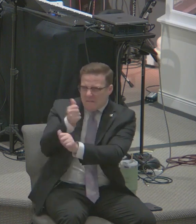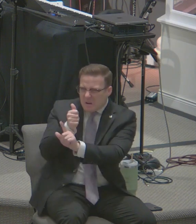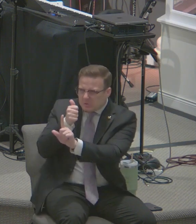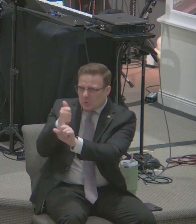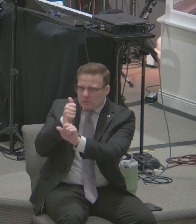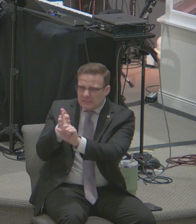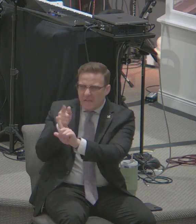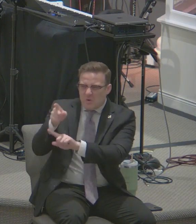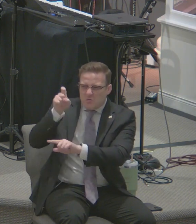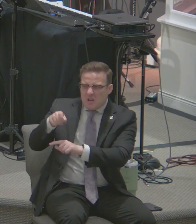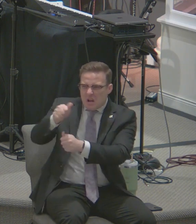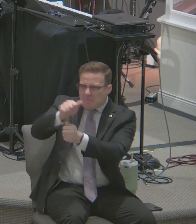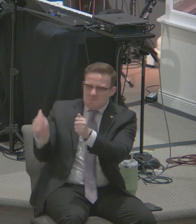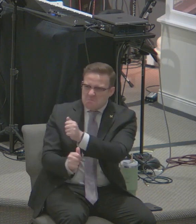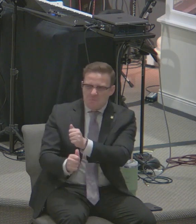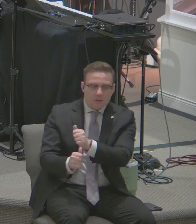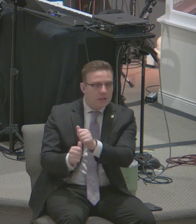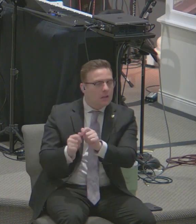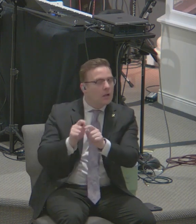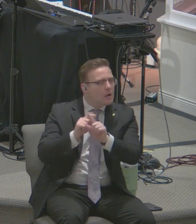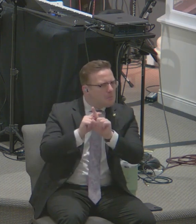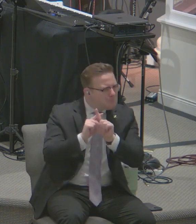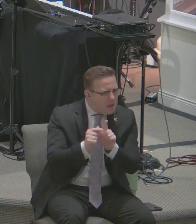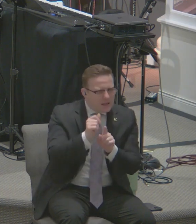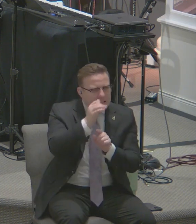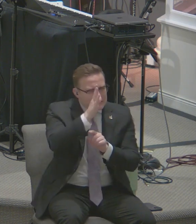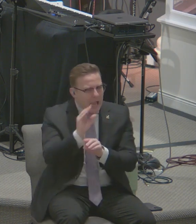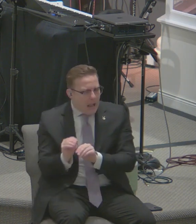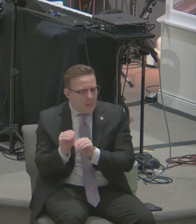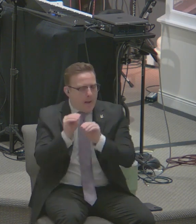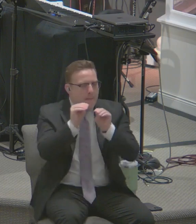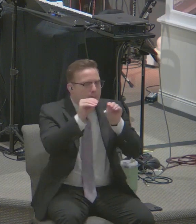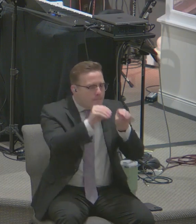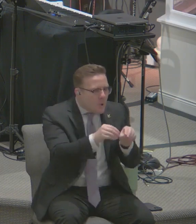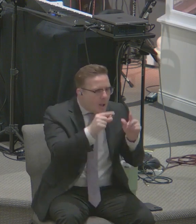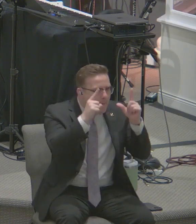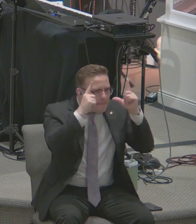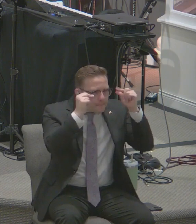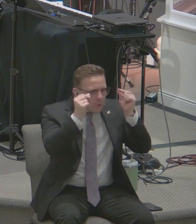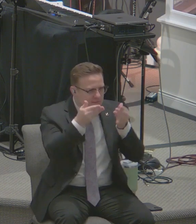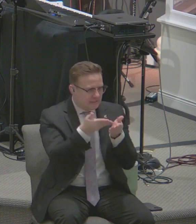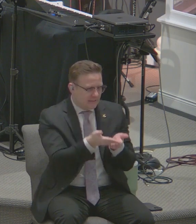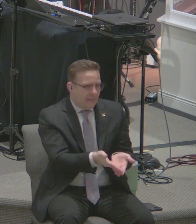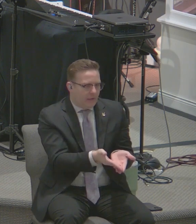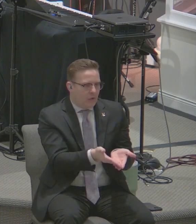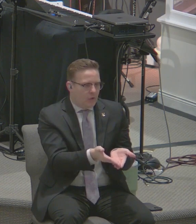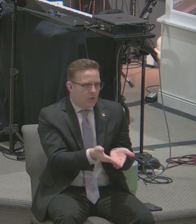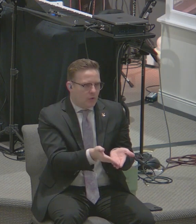realize the blessing of what they had flowed through that man.